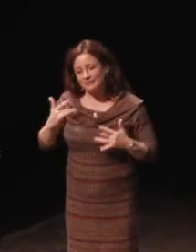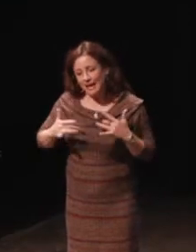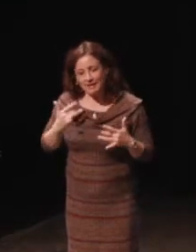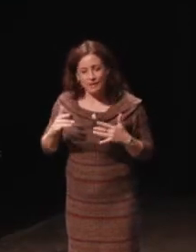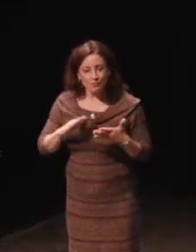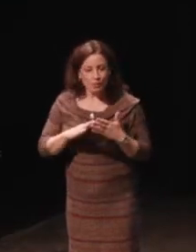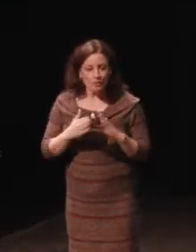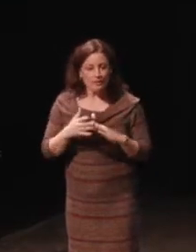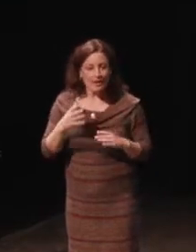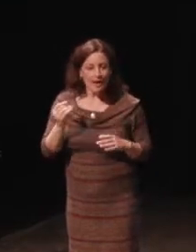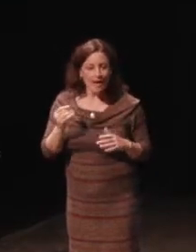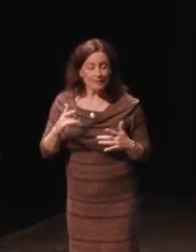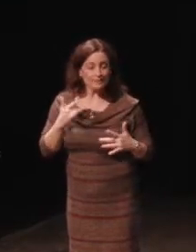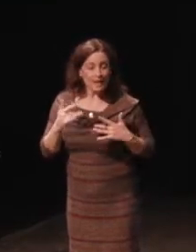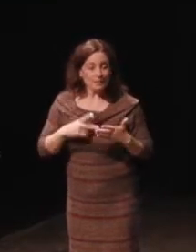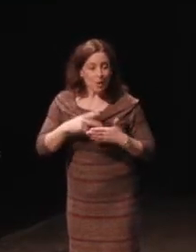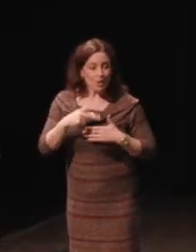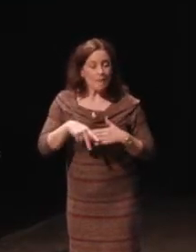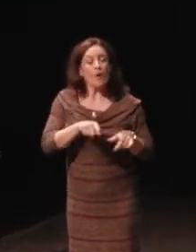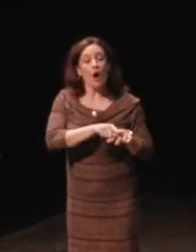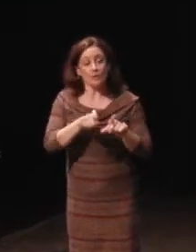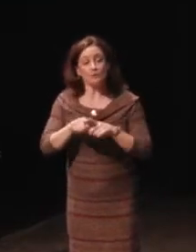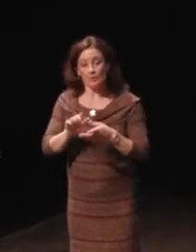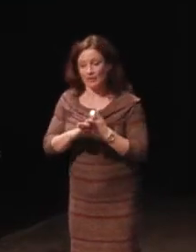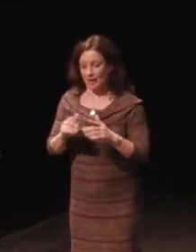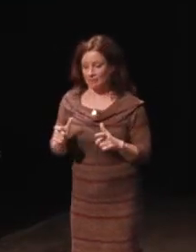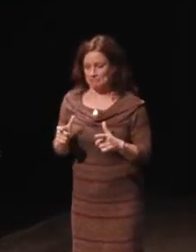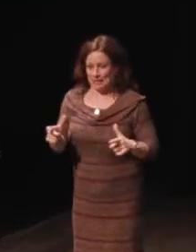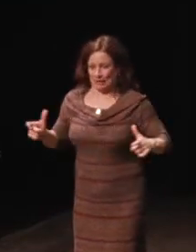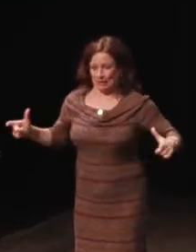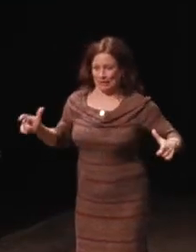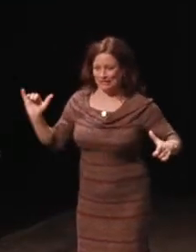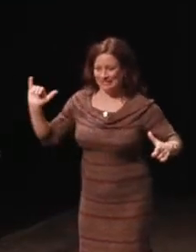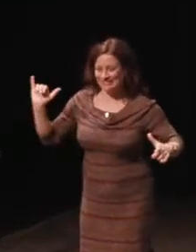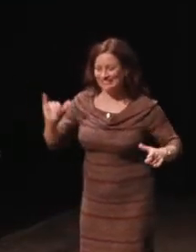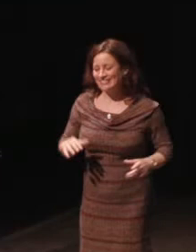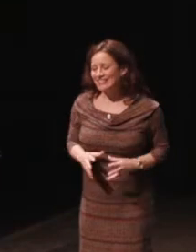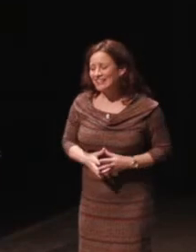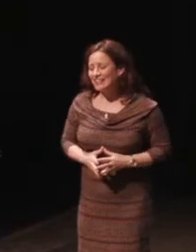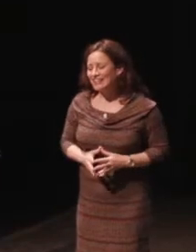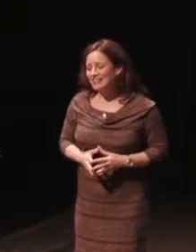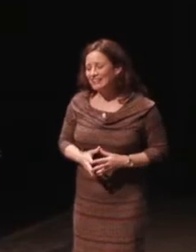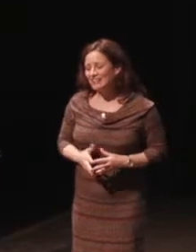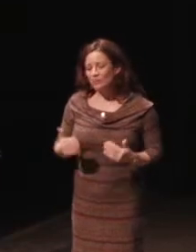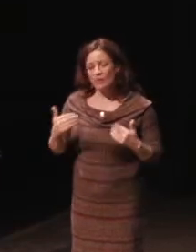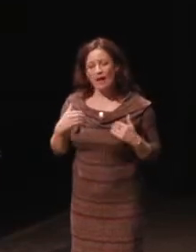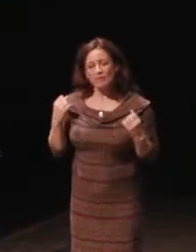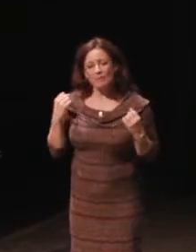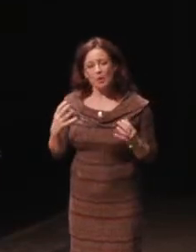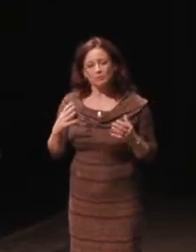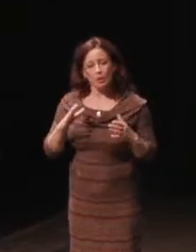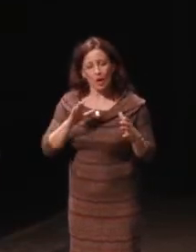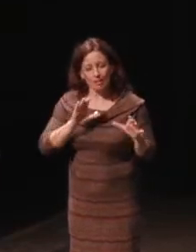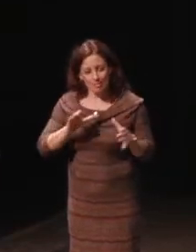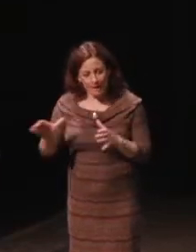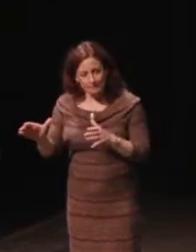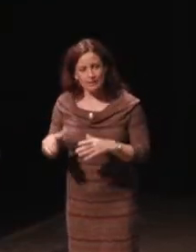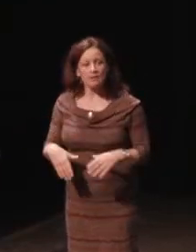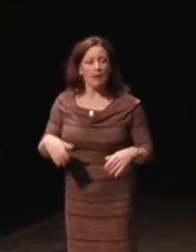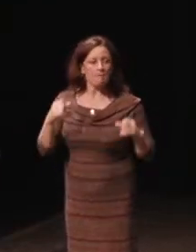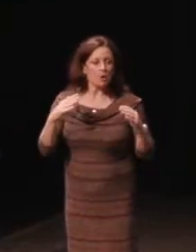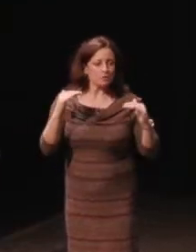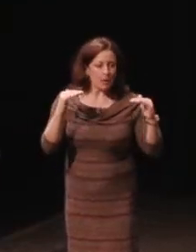community and an exciting program, it's also gotten bigger, of course, right? And we have multiple classes, multiple lessons.